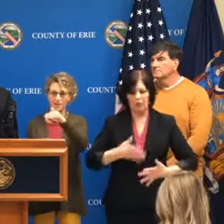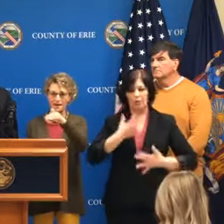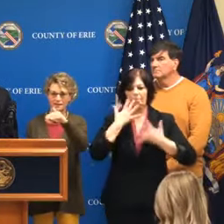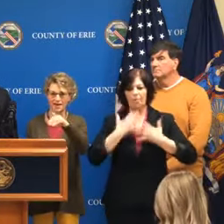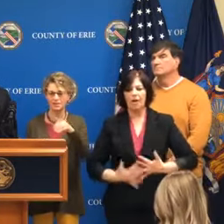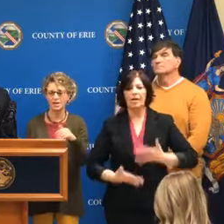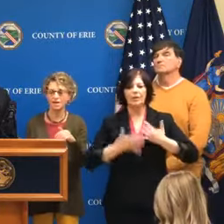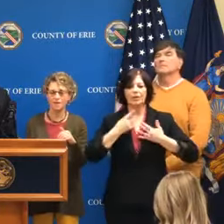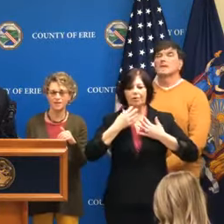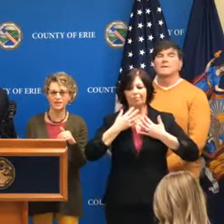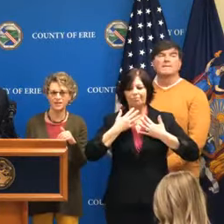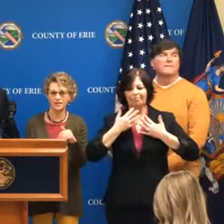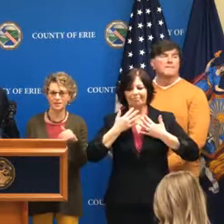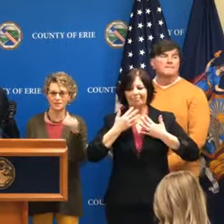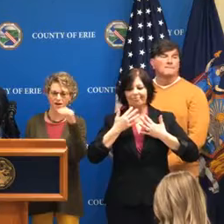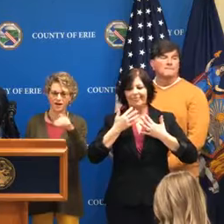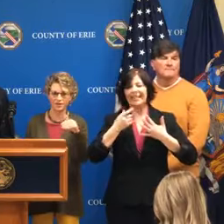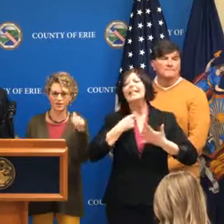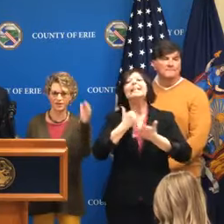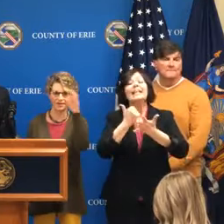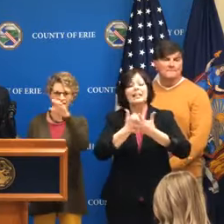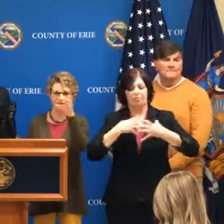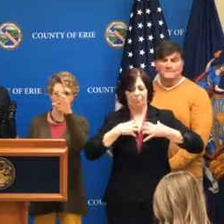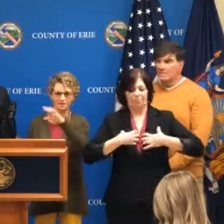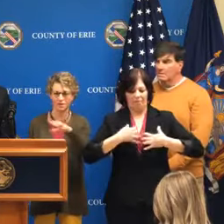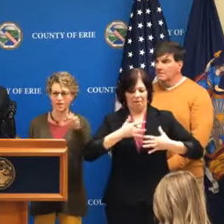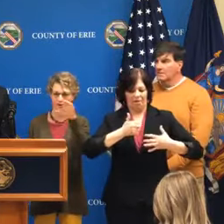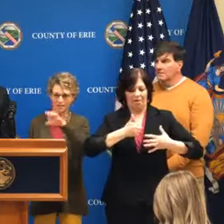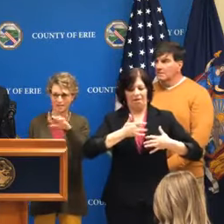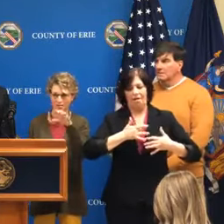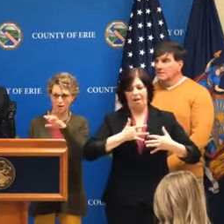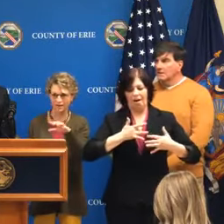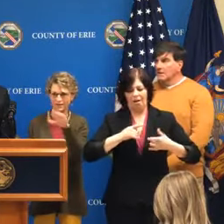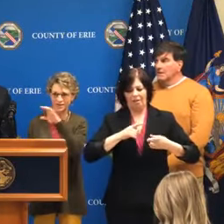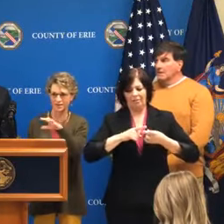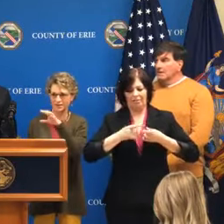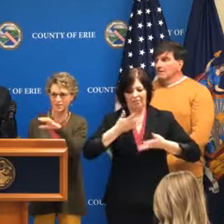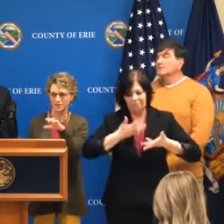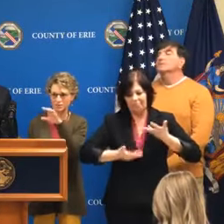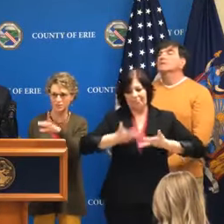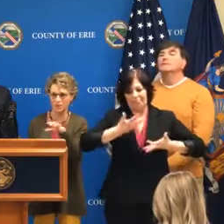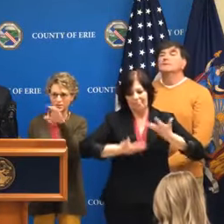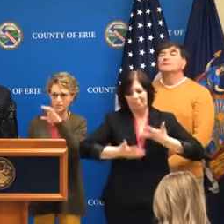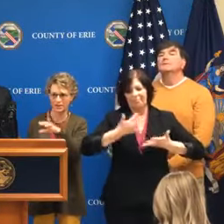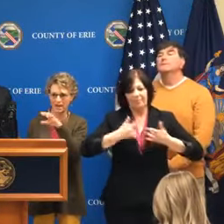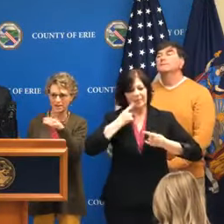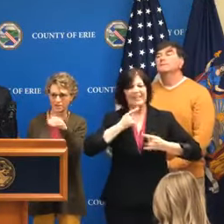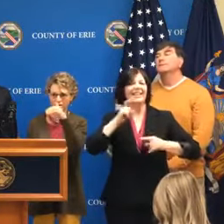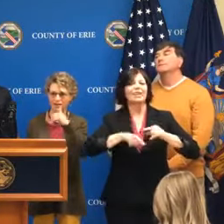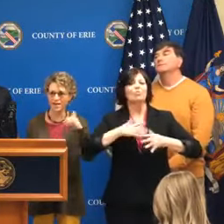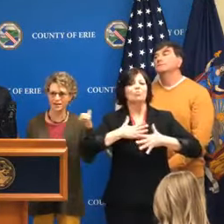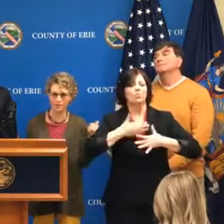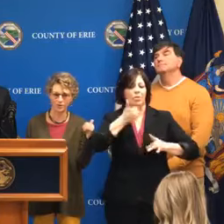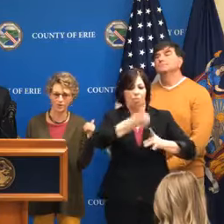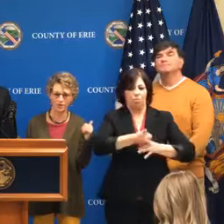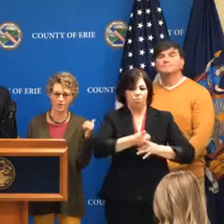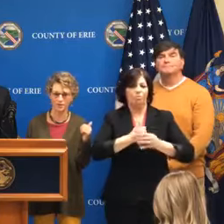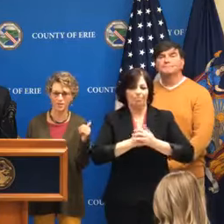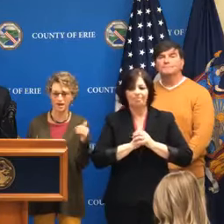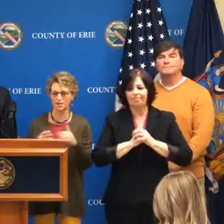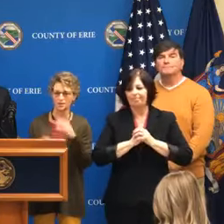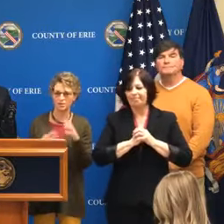it's like a bypass from the heart, and then it aerates the blood. It takes them through a chamber to get oxygen, and then it